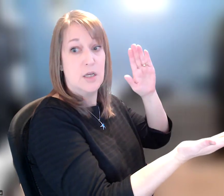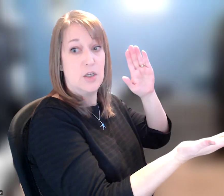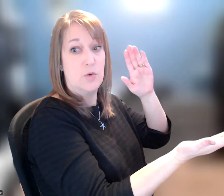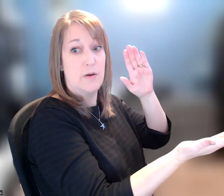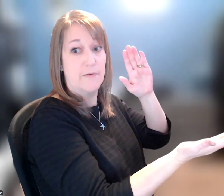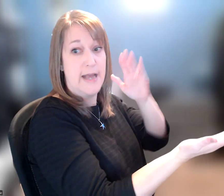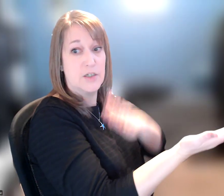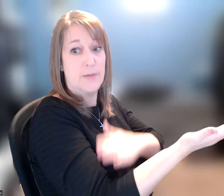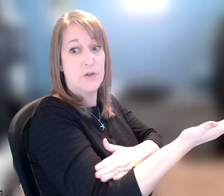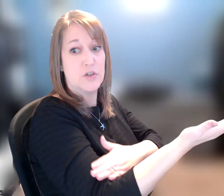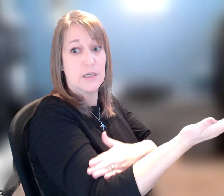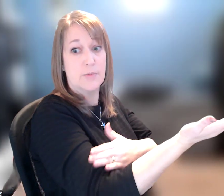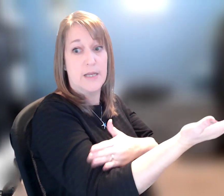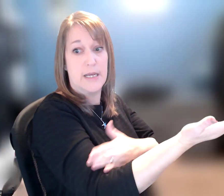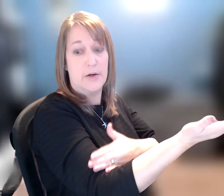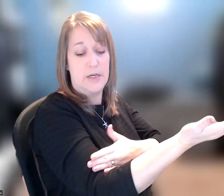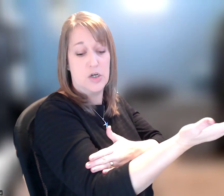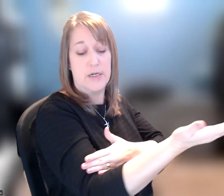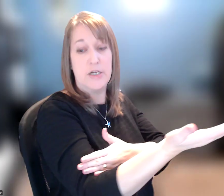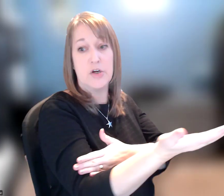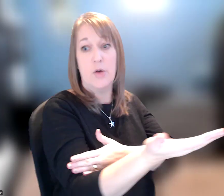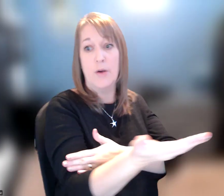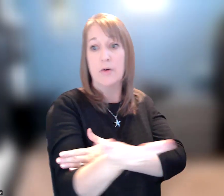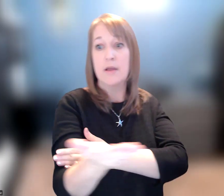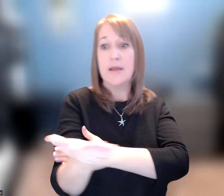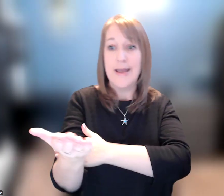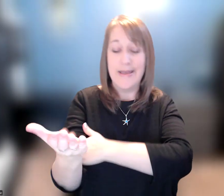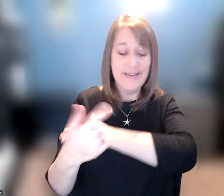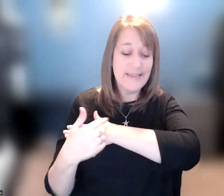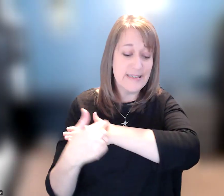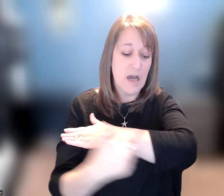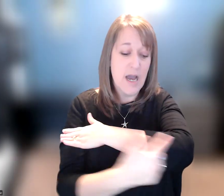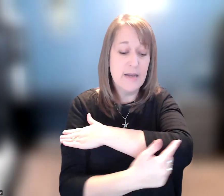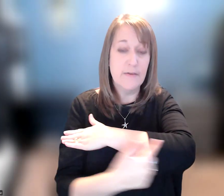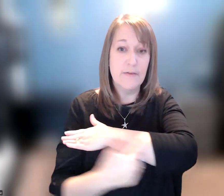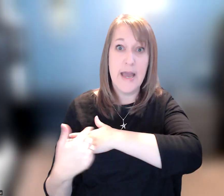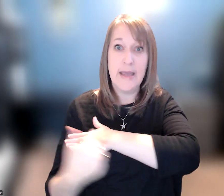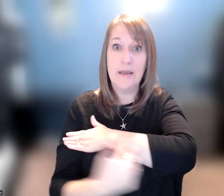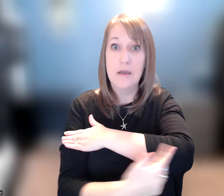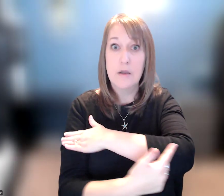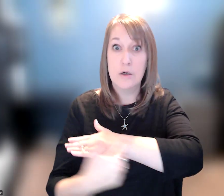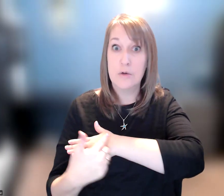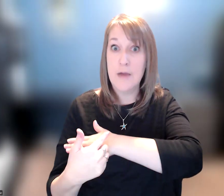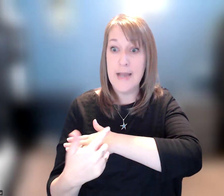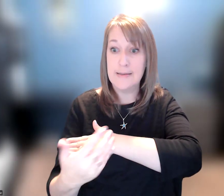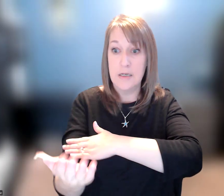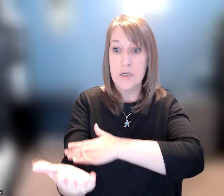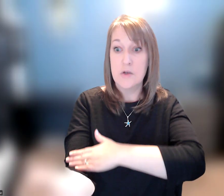you want a flat hand shape and you're just going to put it here in your elbow. And this is kind of like the horizon. So